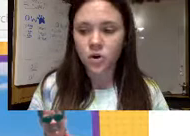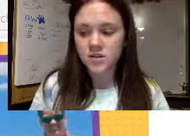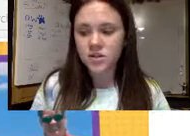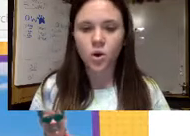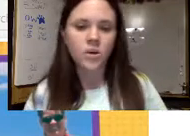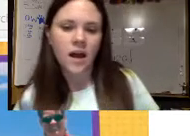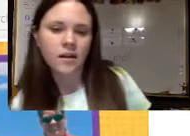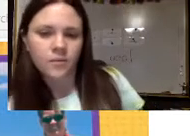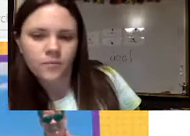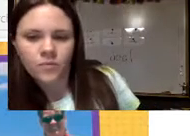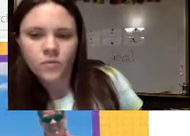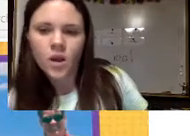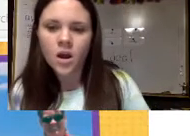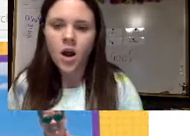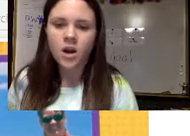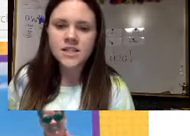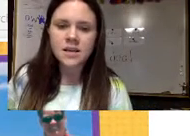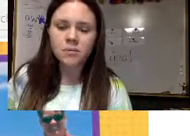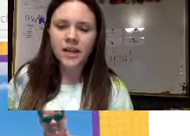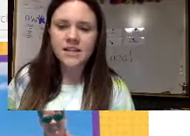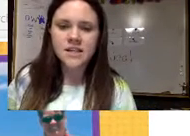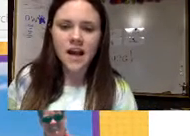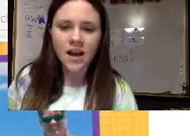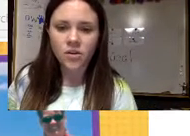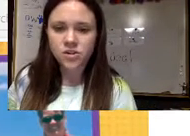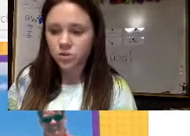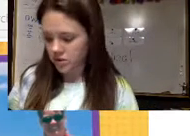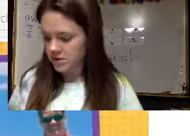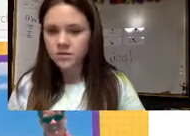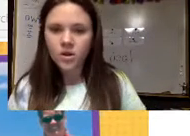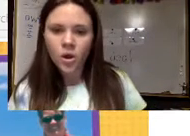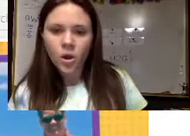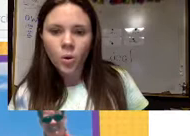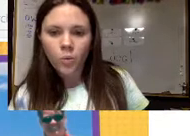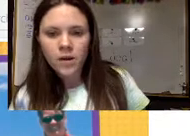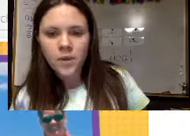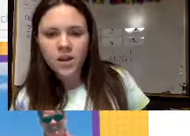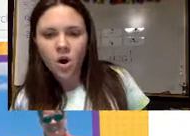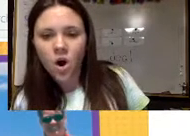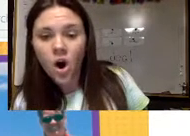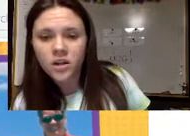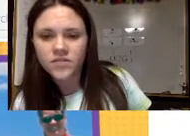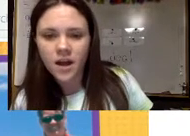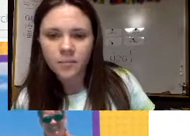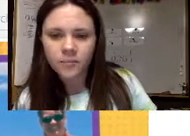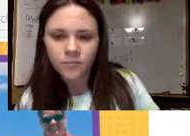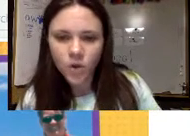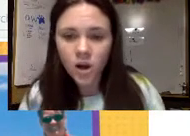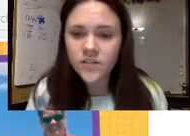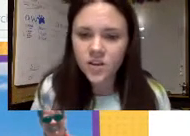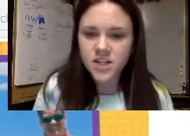and cross the goal line. Our team plays at other schools. We beat all of